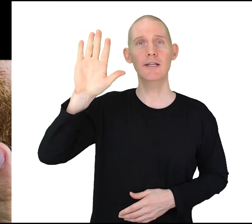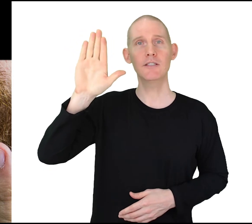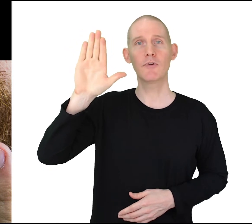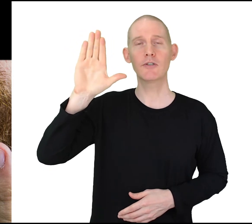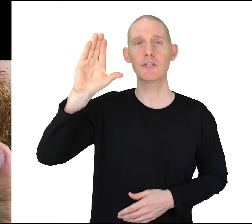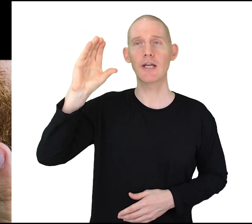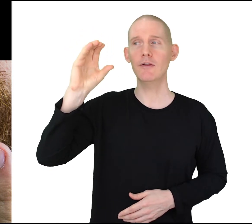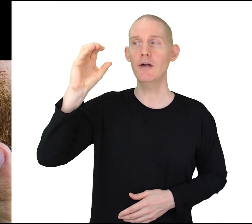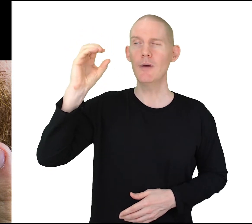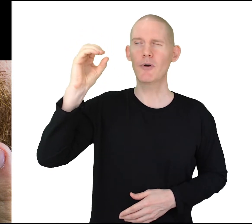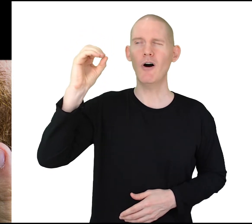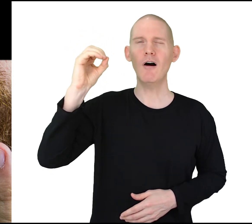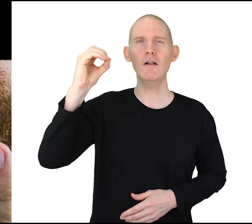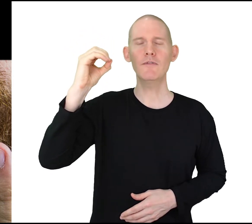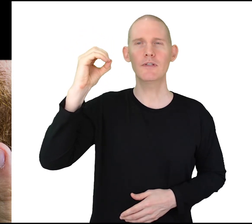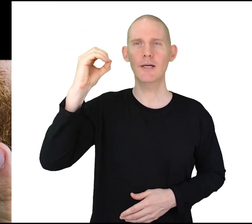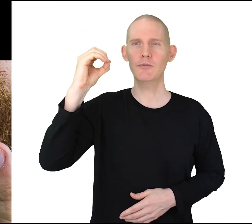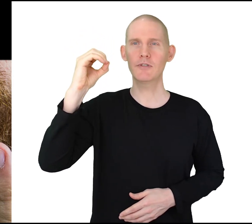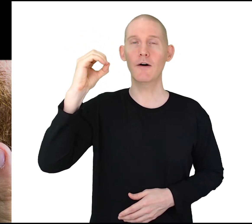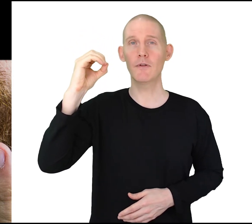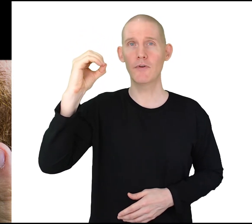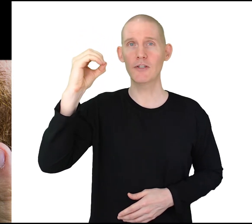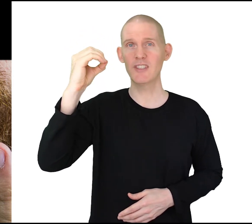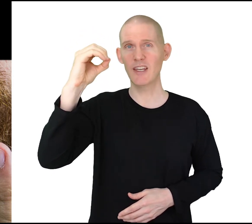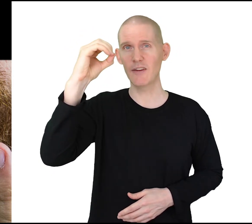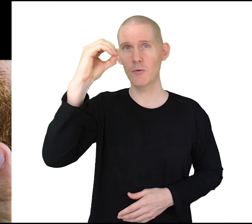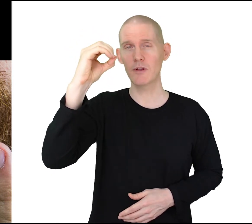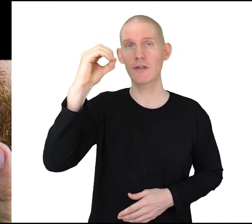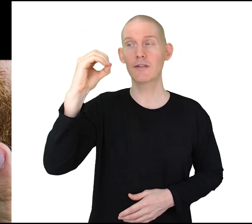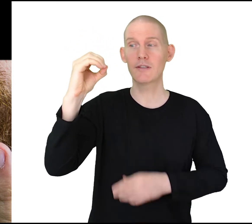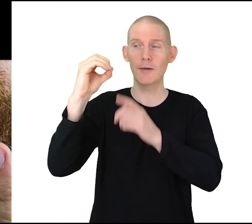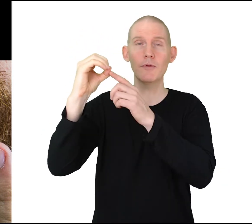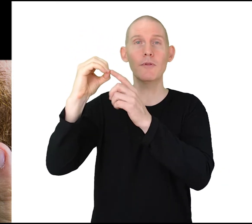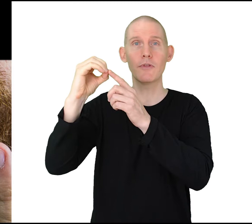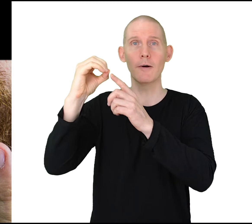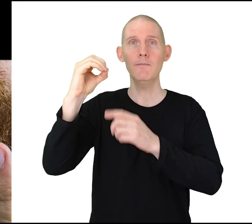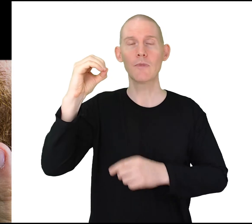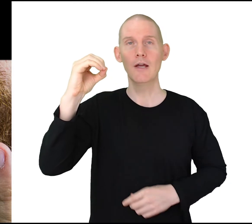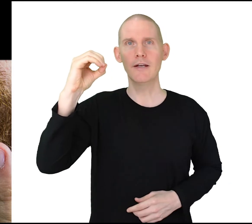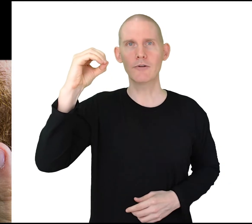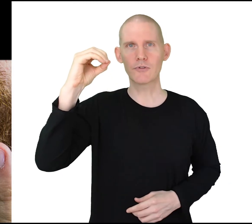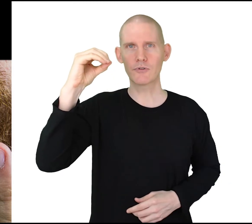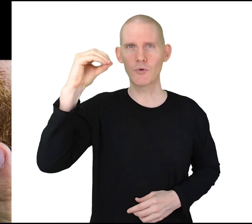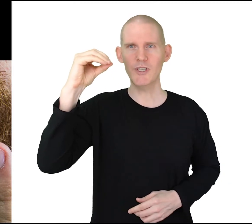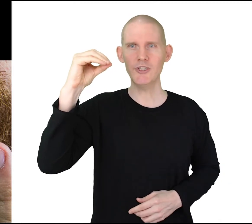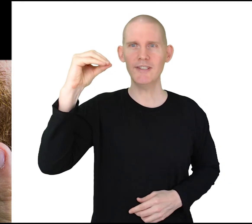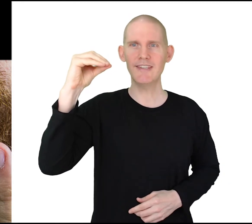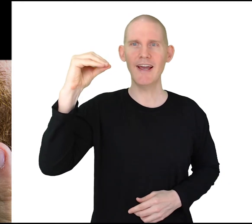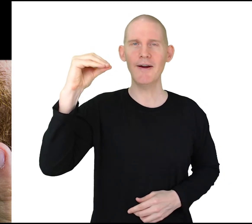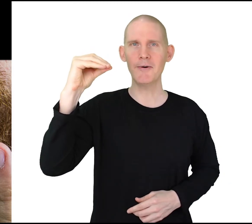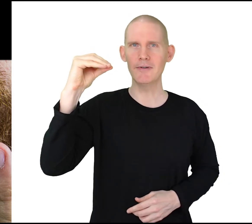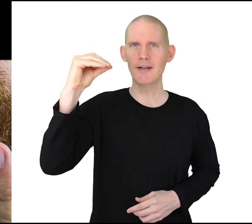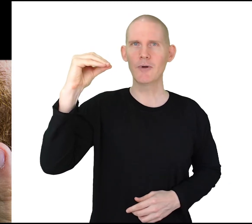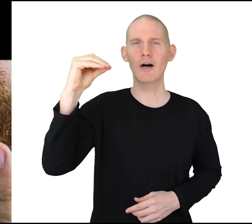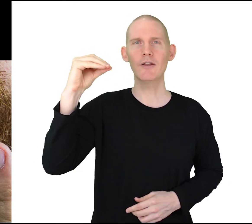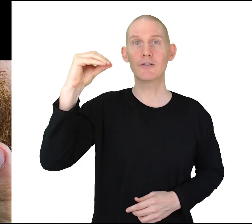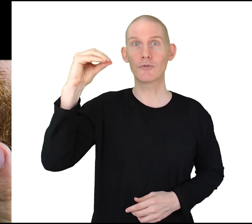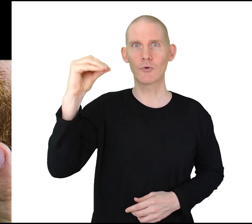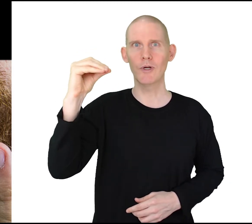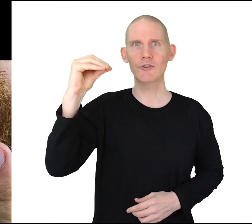fingers together. Put all of the tips of the fingers together with the tip of the thumb. Now squish it down. We call it a squished